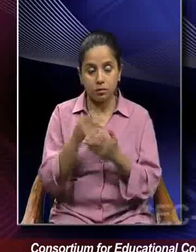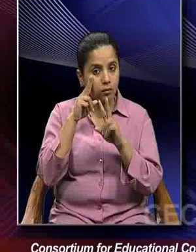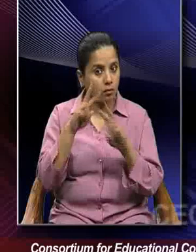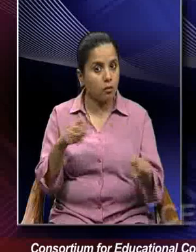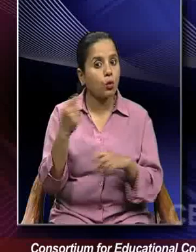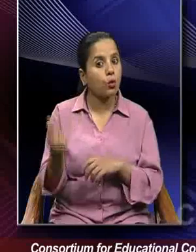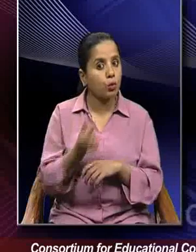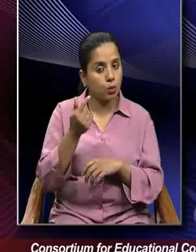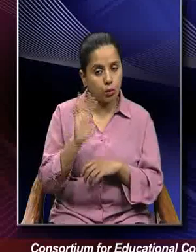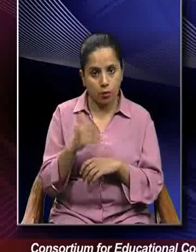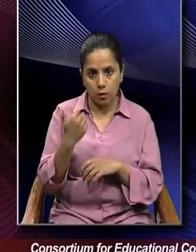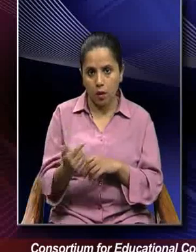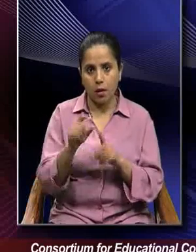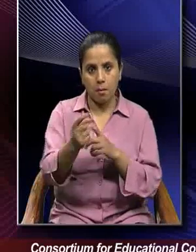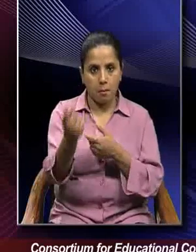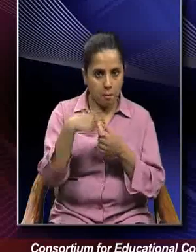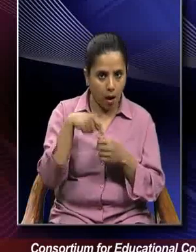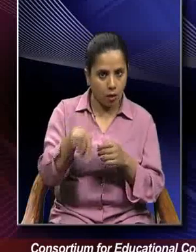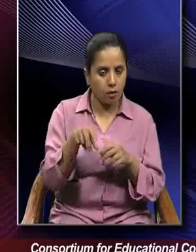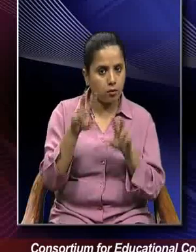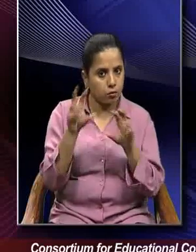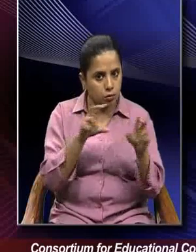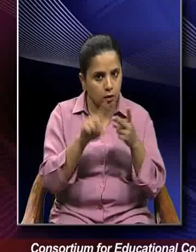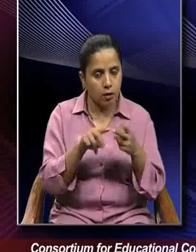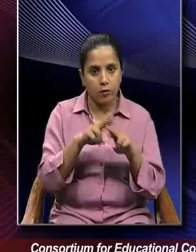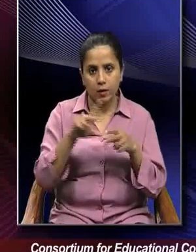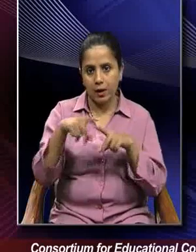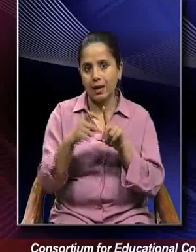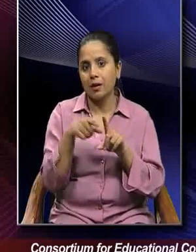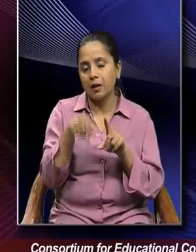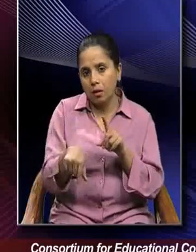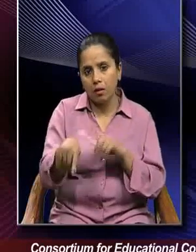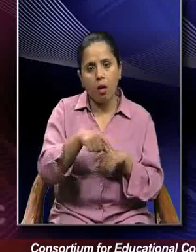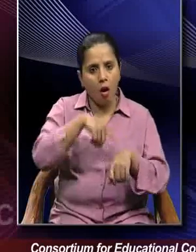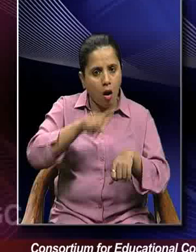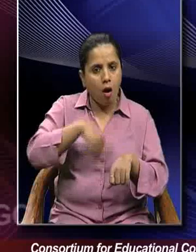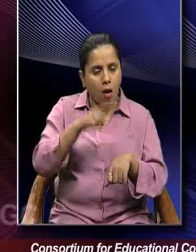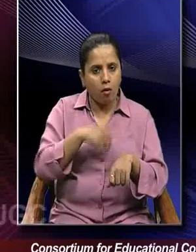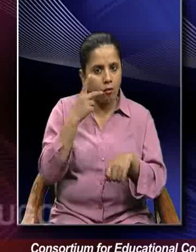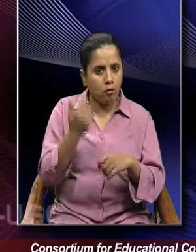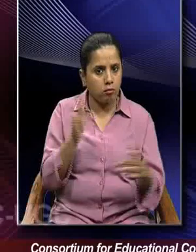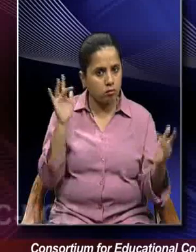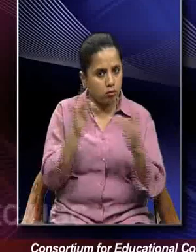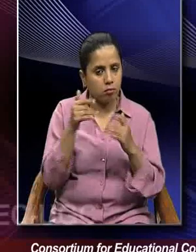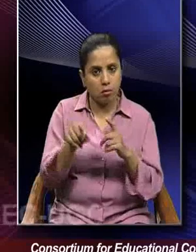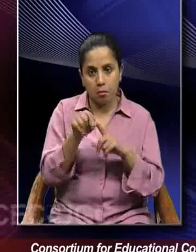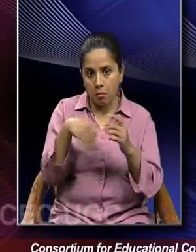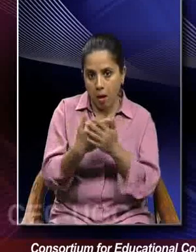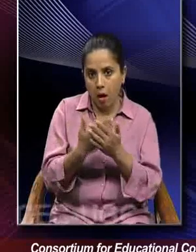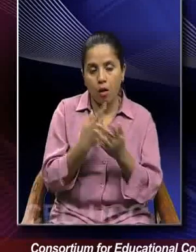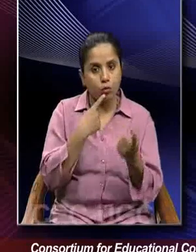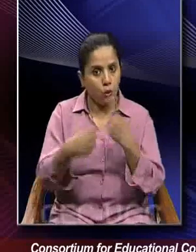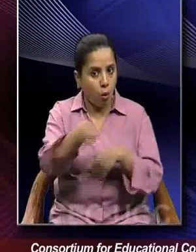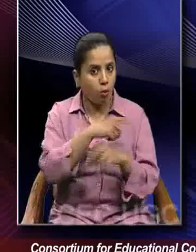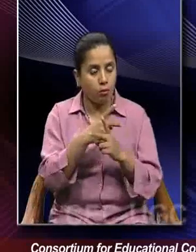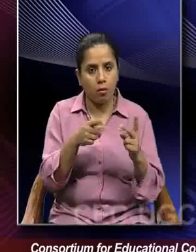use participant observations and field research. That is, they spend hours in direct contact with the participants. Then